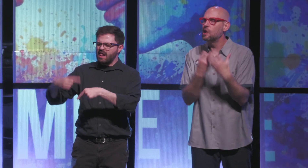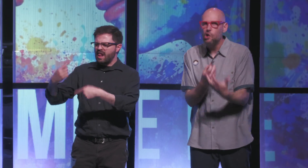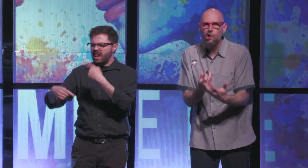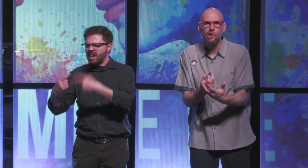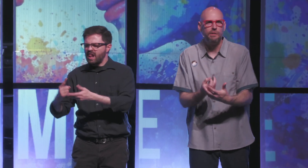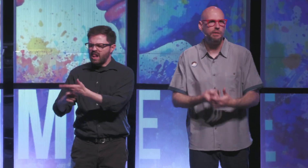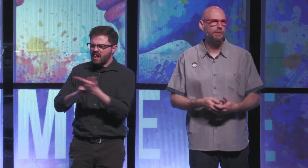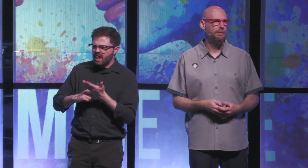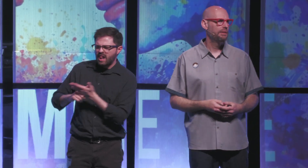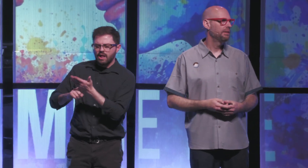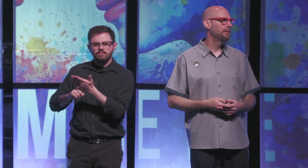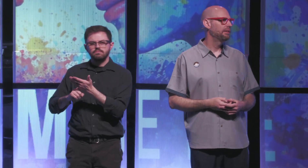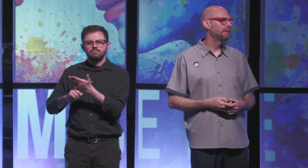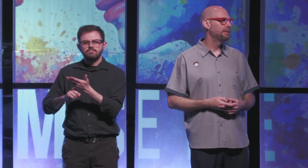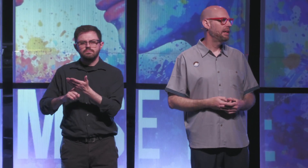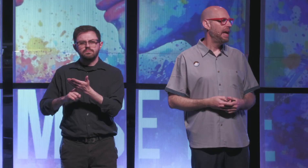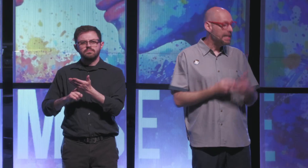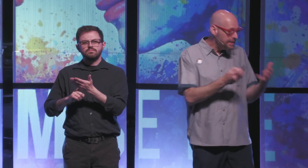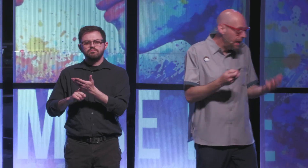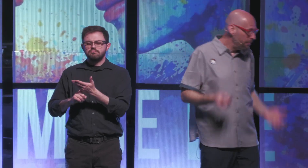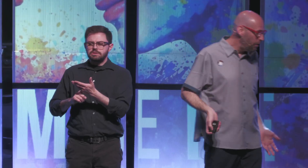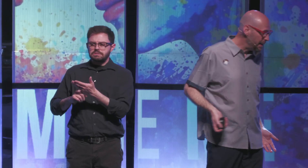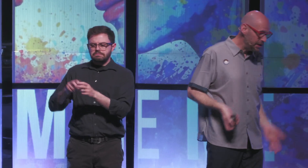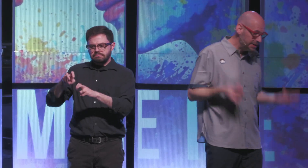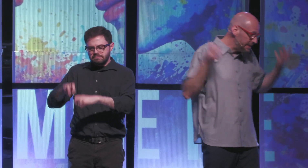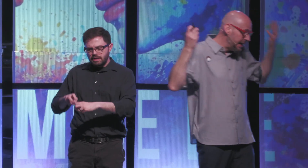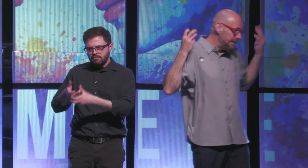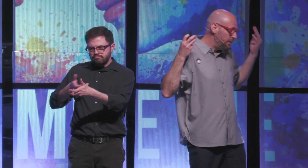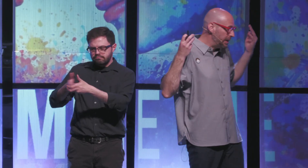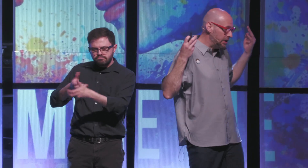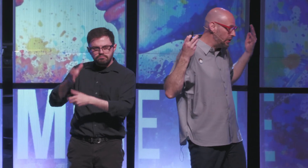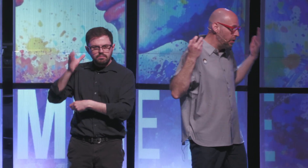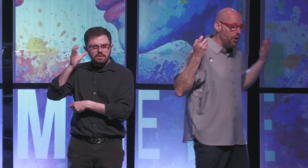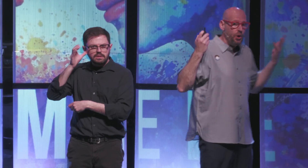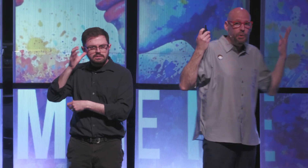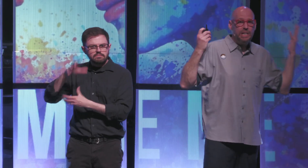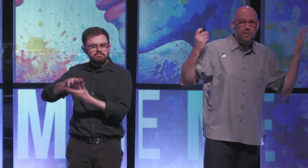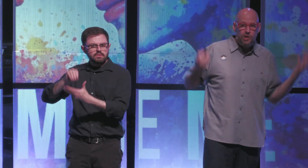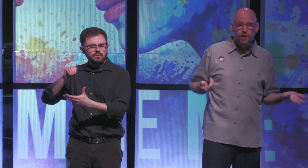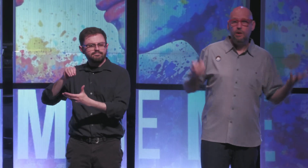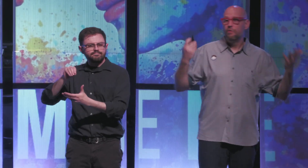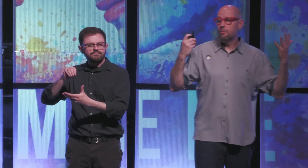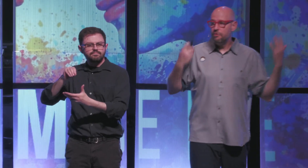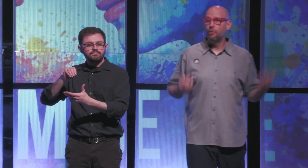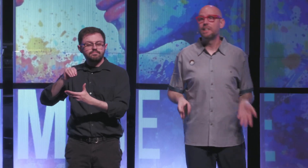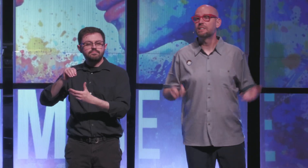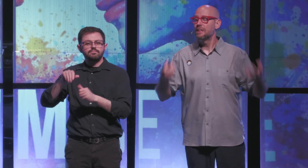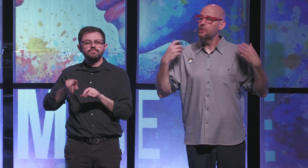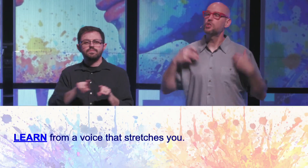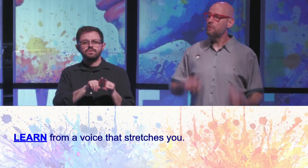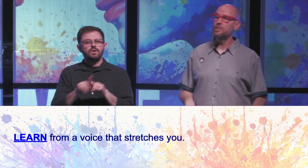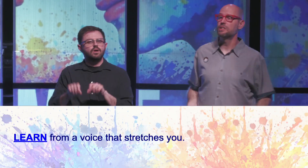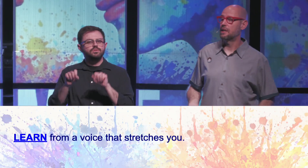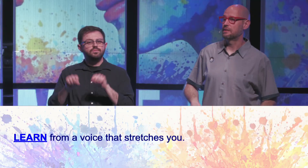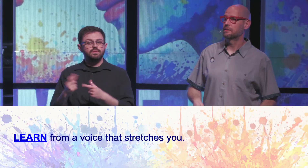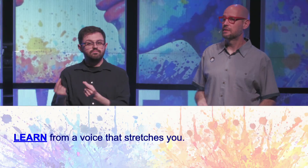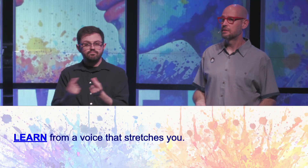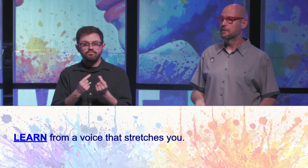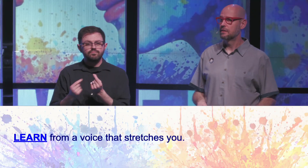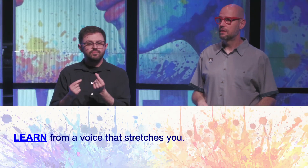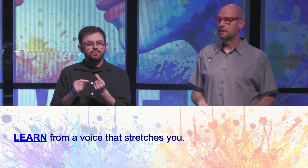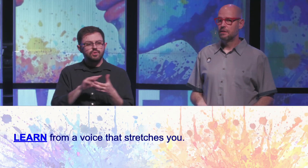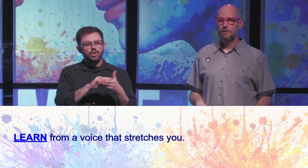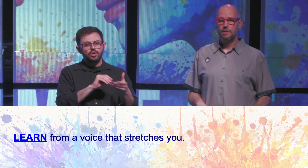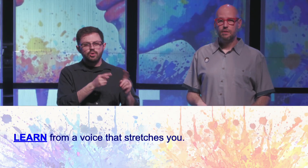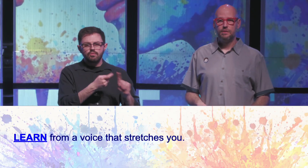listen and learn. And in that moment, here's the second thing we can do. We can learn from a voice that stretches us.